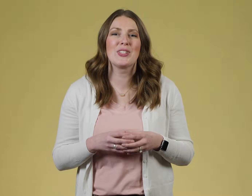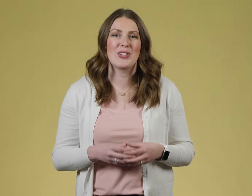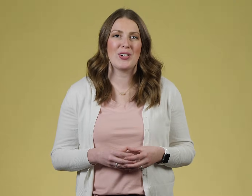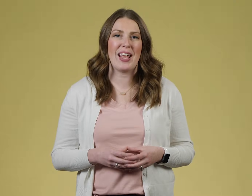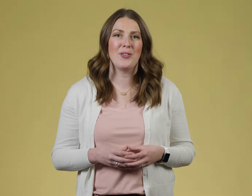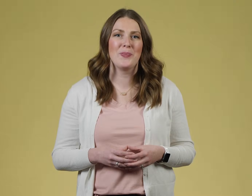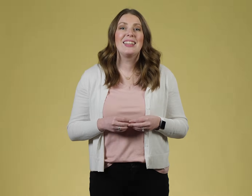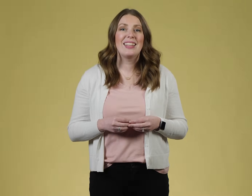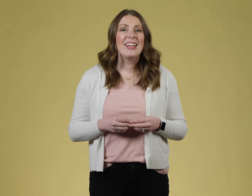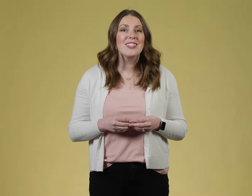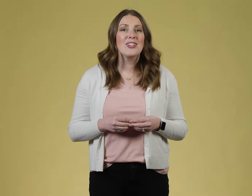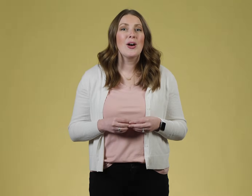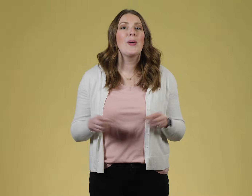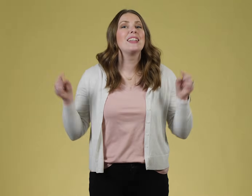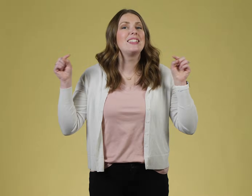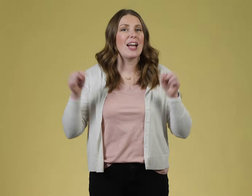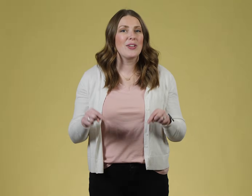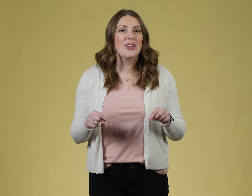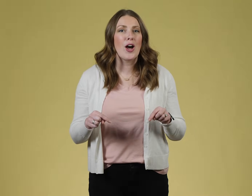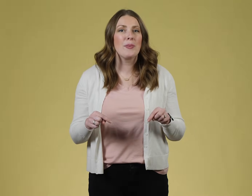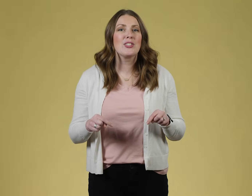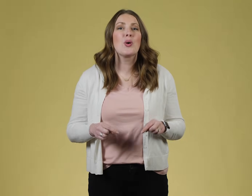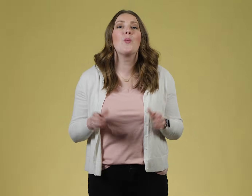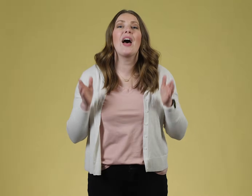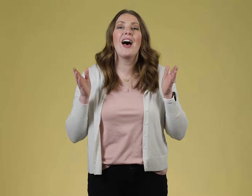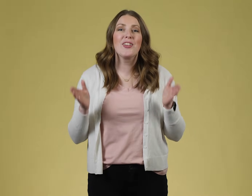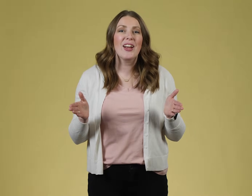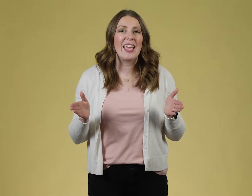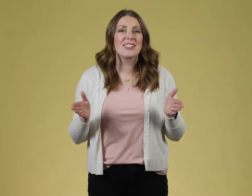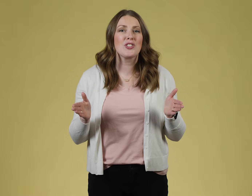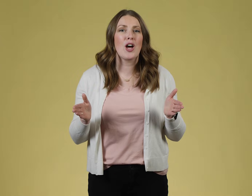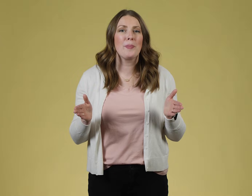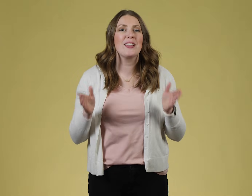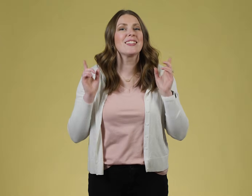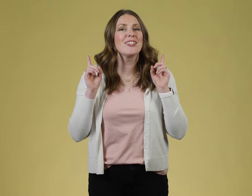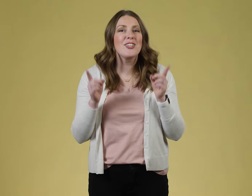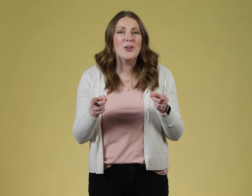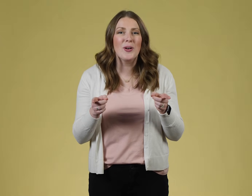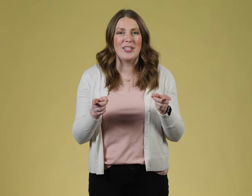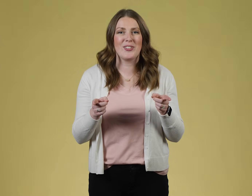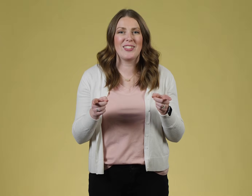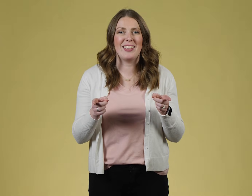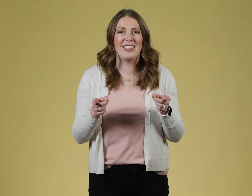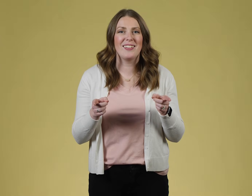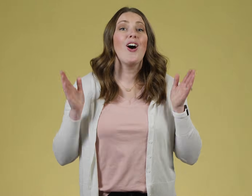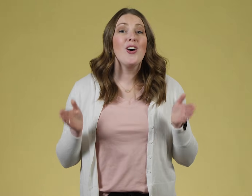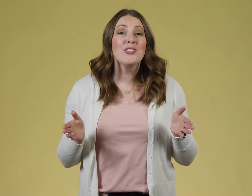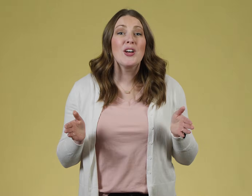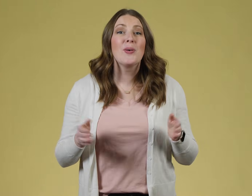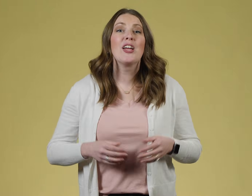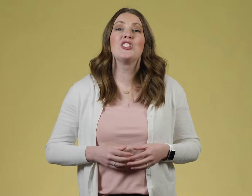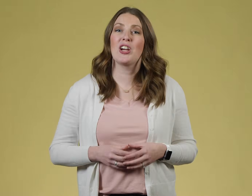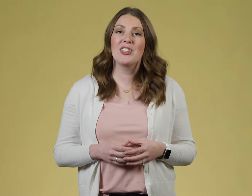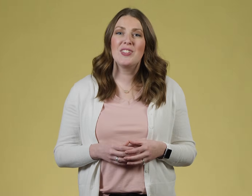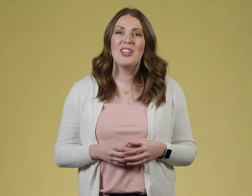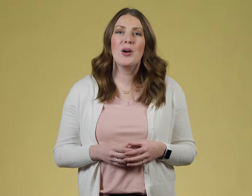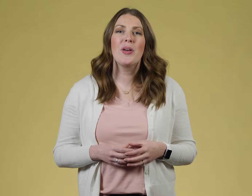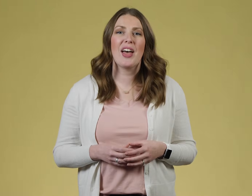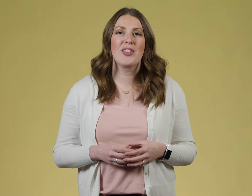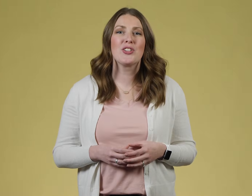start now. Let us know down in the comments what other ASL topics you are interested in. Also, share this video with others